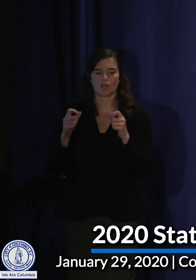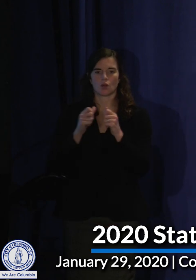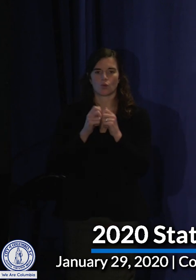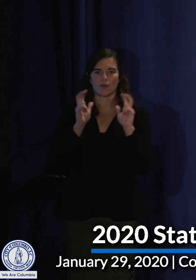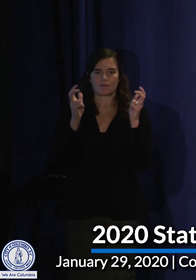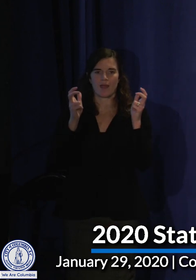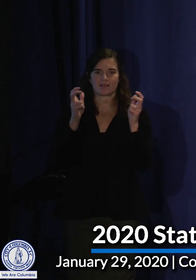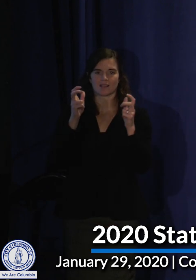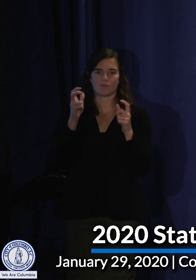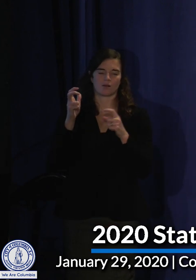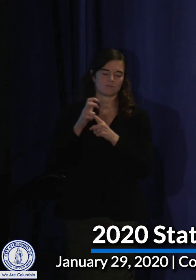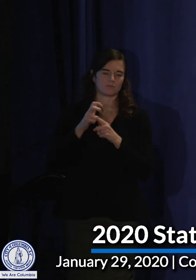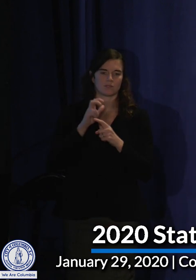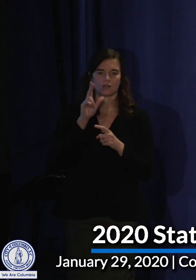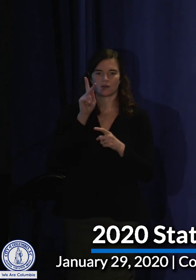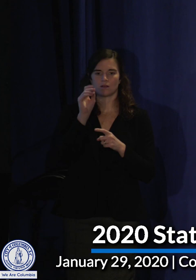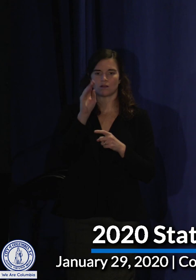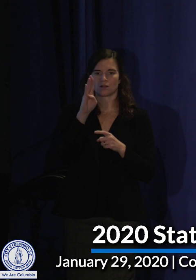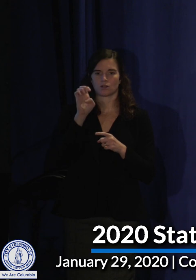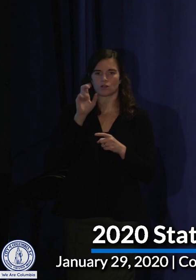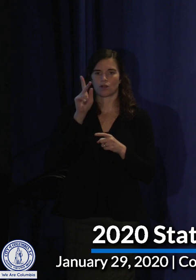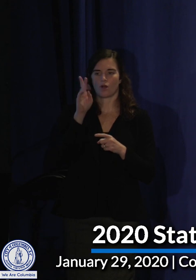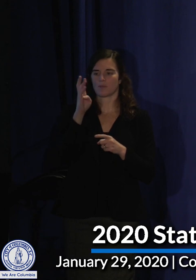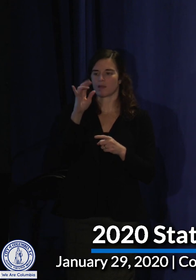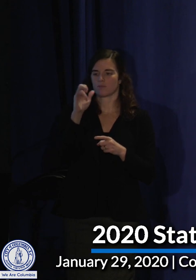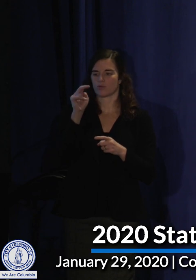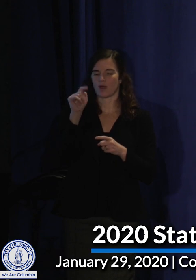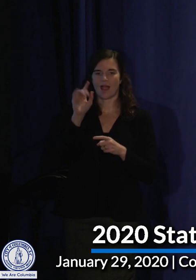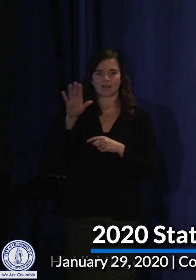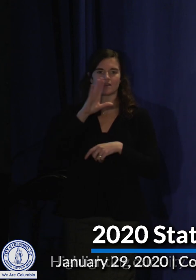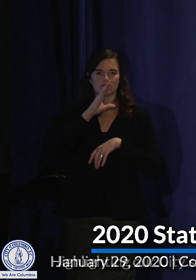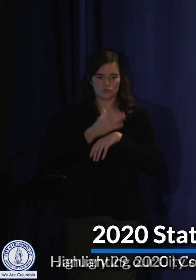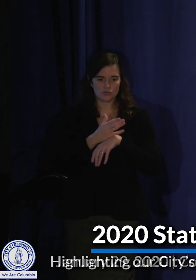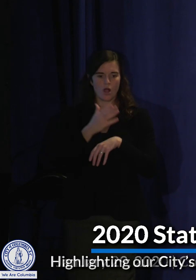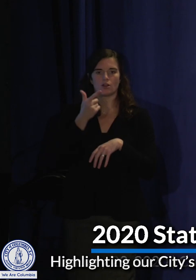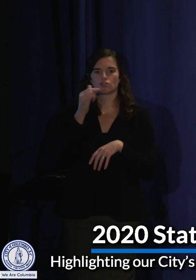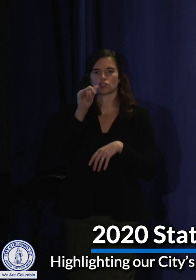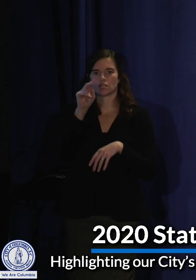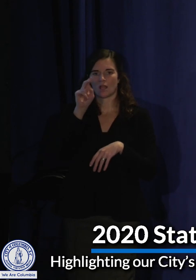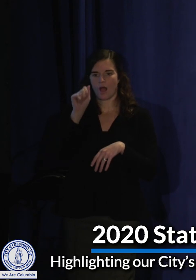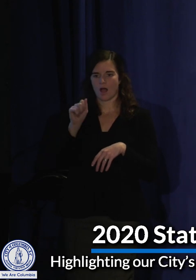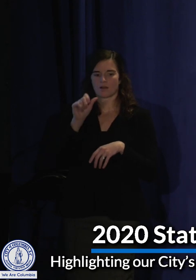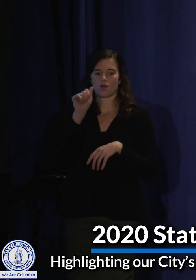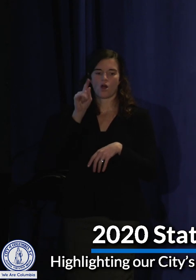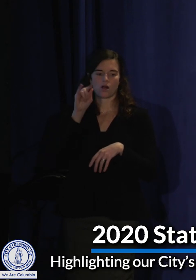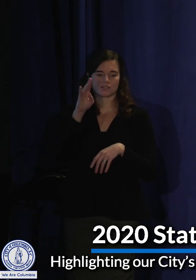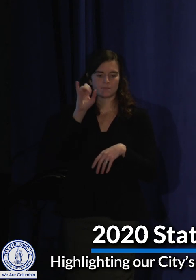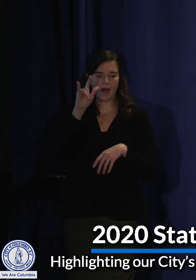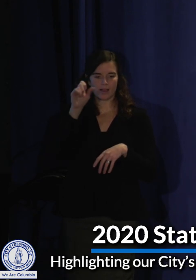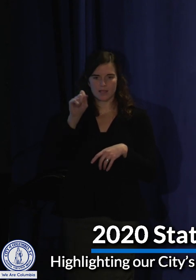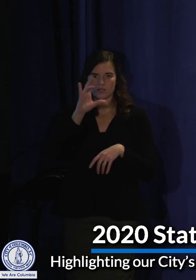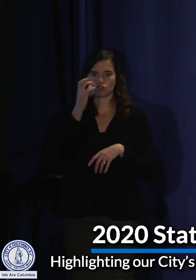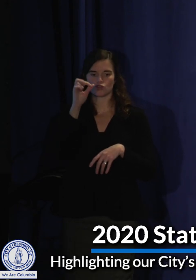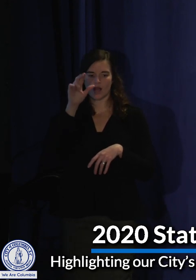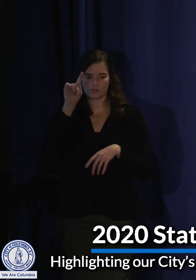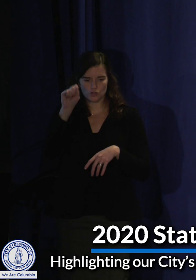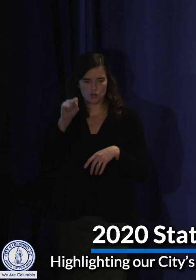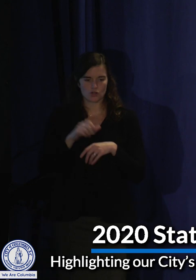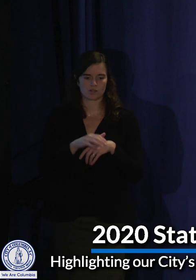basketball superstar Kobe Bryant and his daughter Gianna, the Altabellis, the Chesters, Ms. Mauser, and Mr.